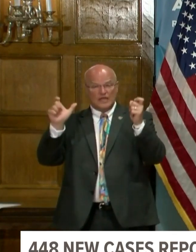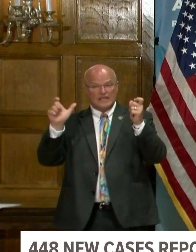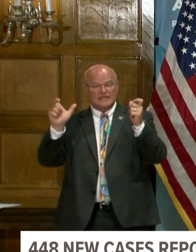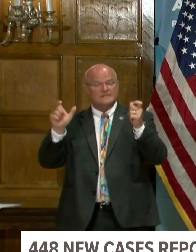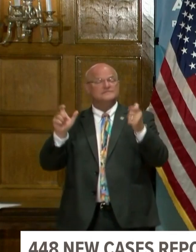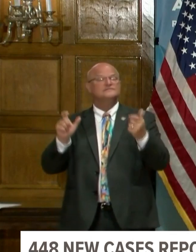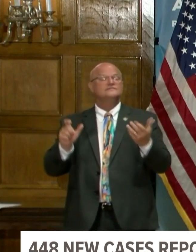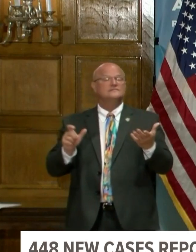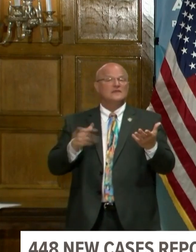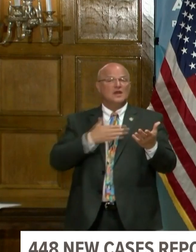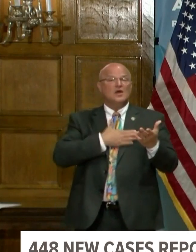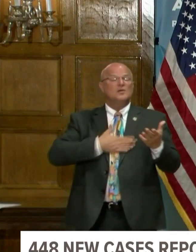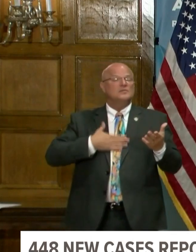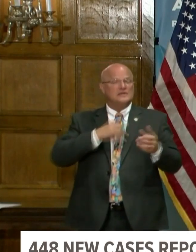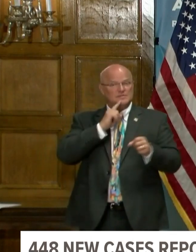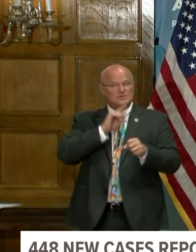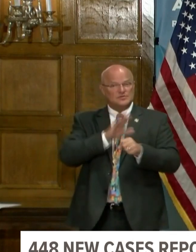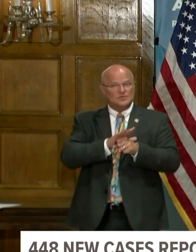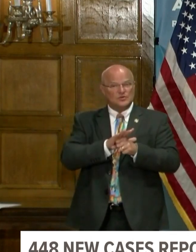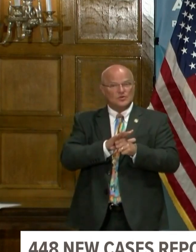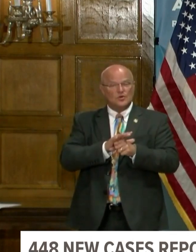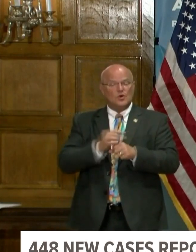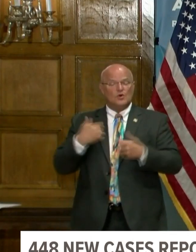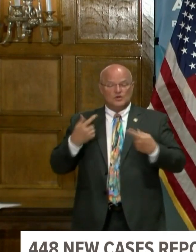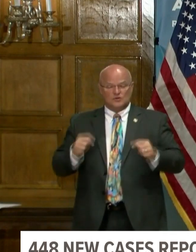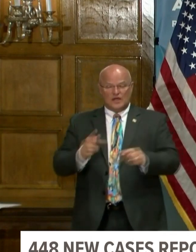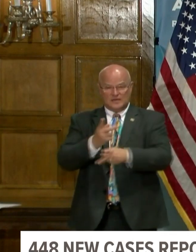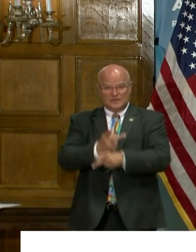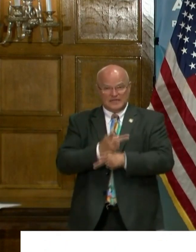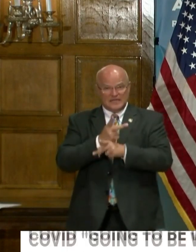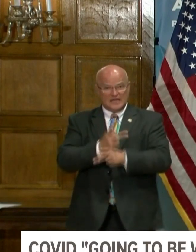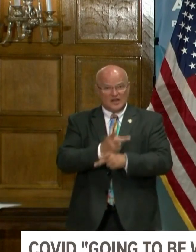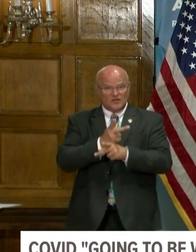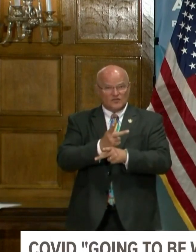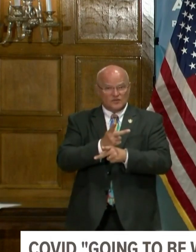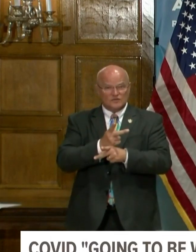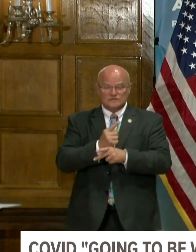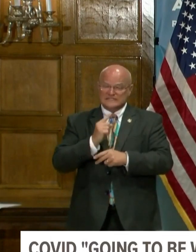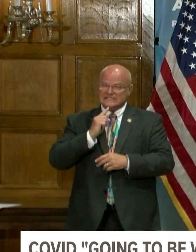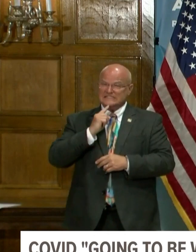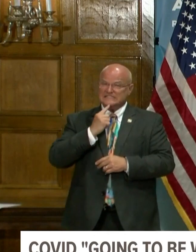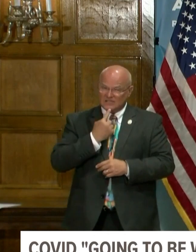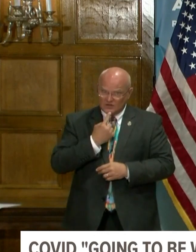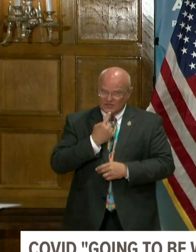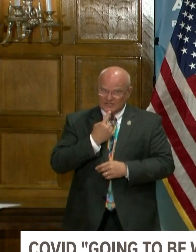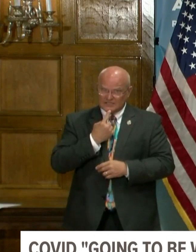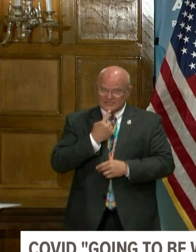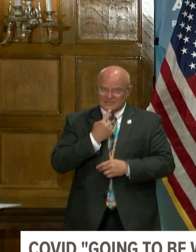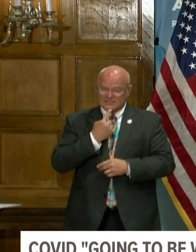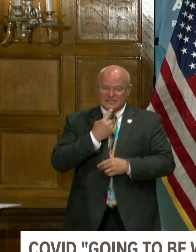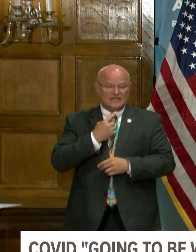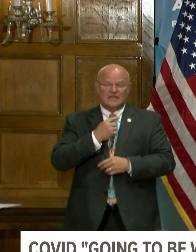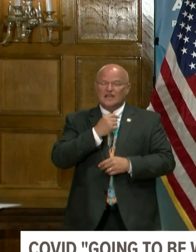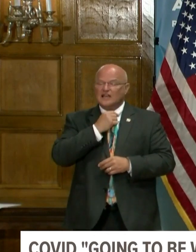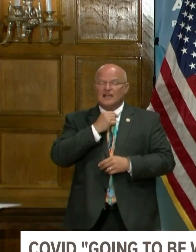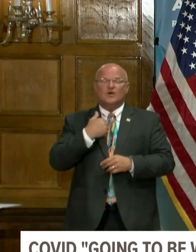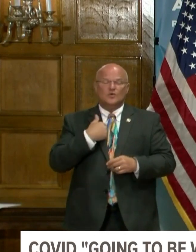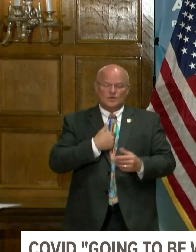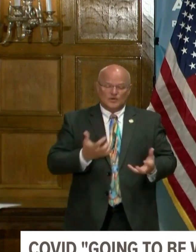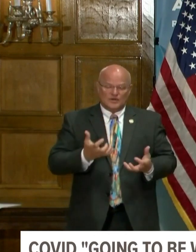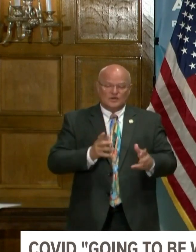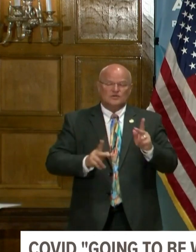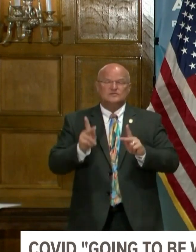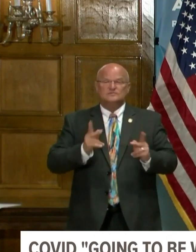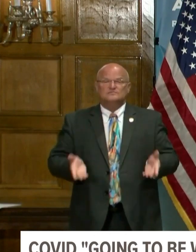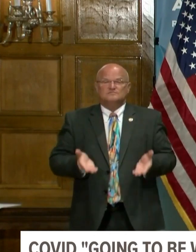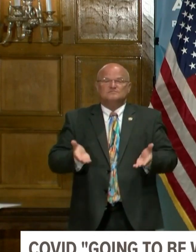quickly is, please be assured we're trying to be careful, we're taking this seriously, and we're not diminishing that. And we want to encourage